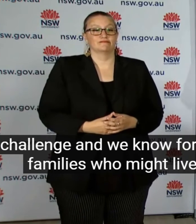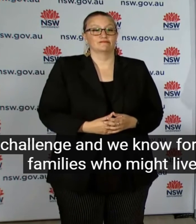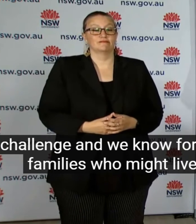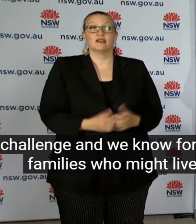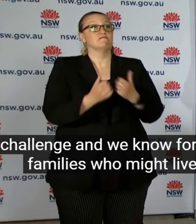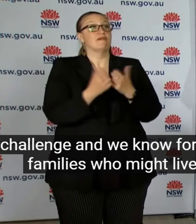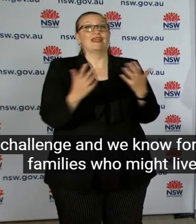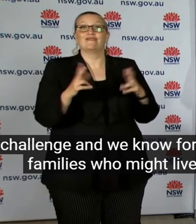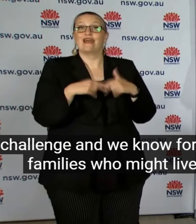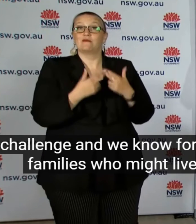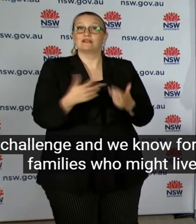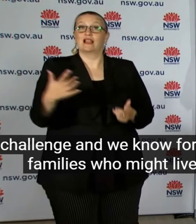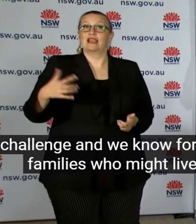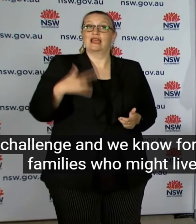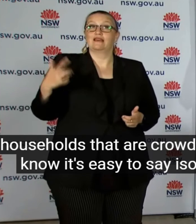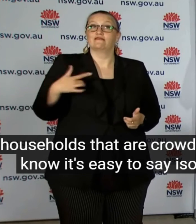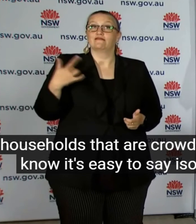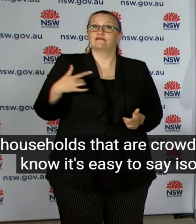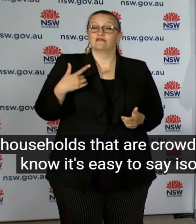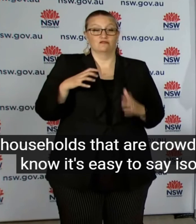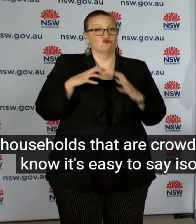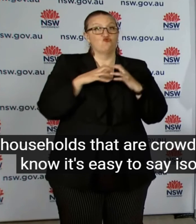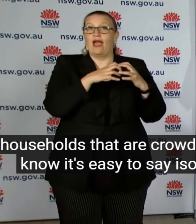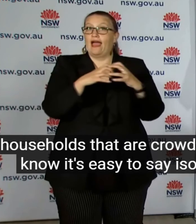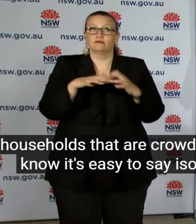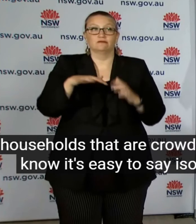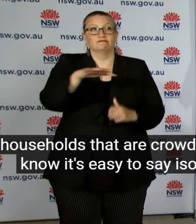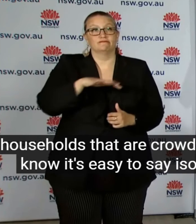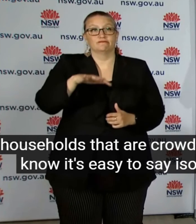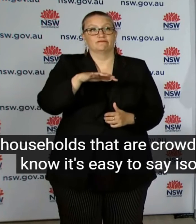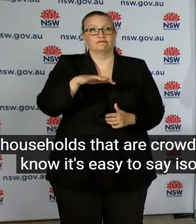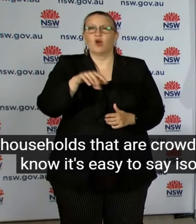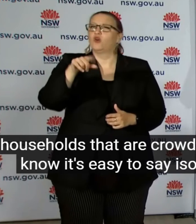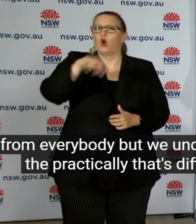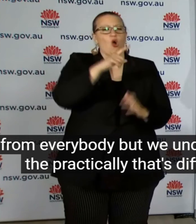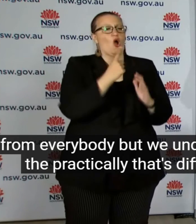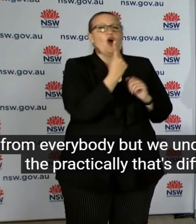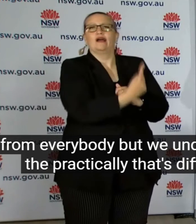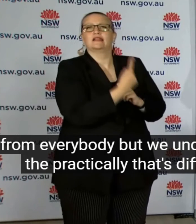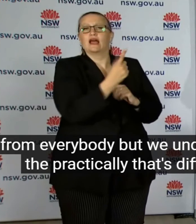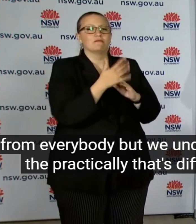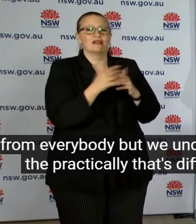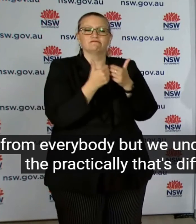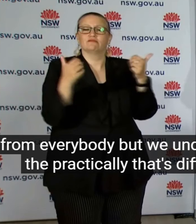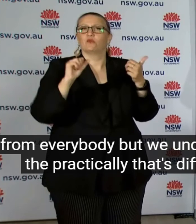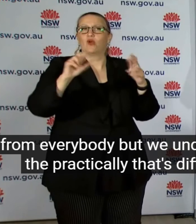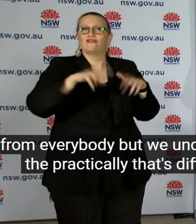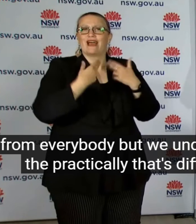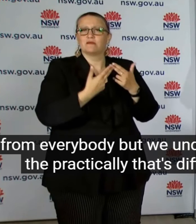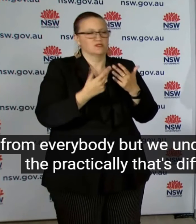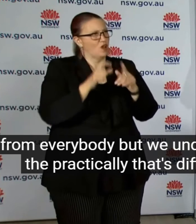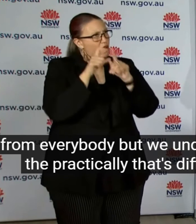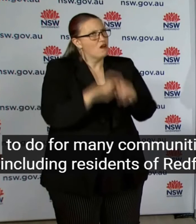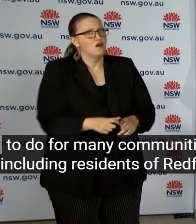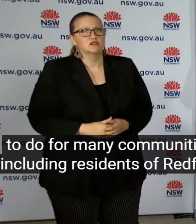say isolate from everybody, but we understand that practically that's difficult to do for many communities, including residents of Redfern,